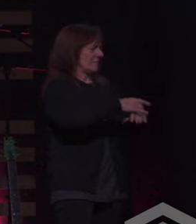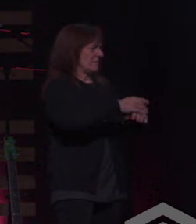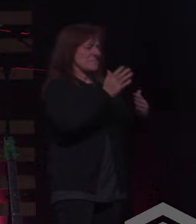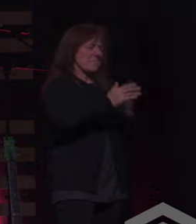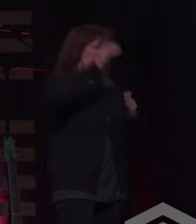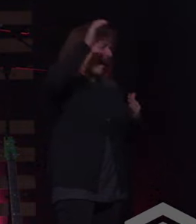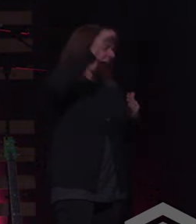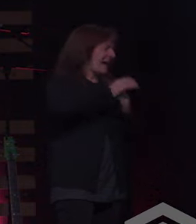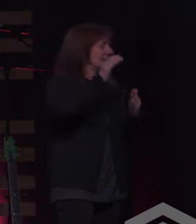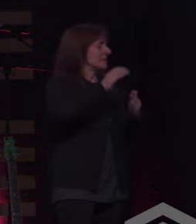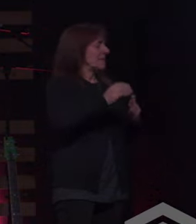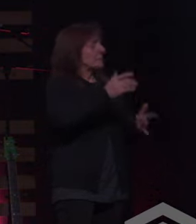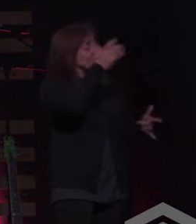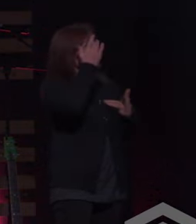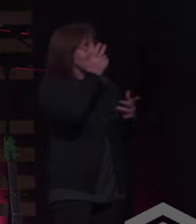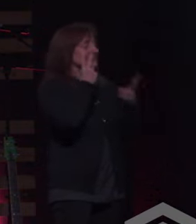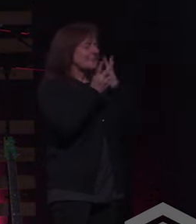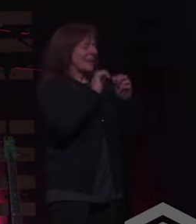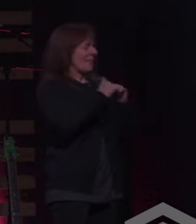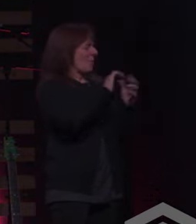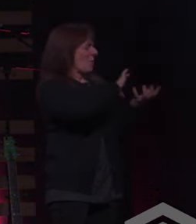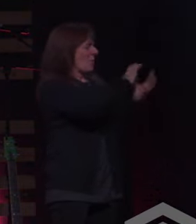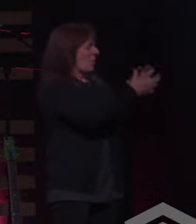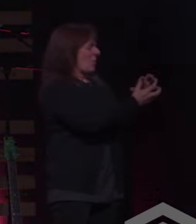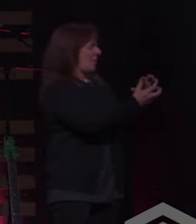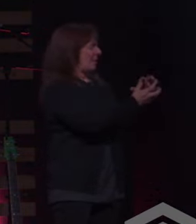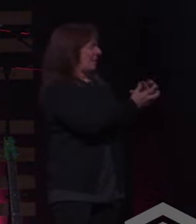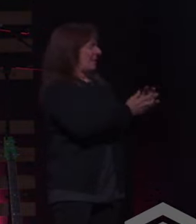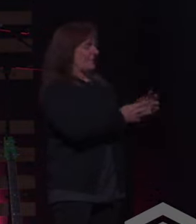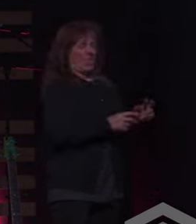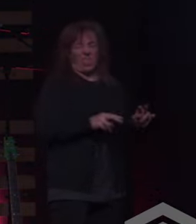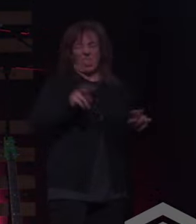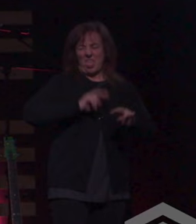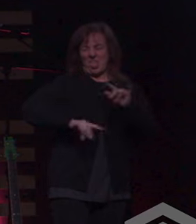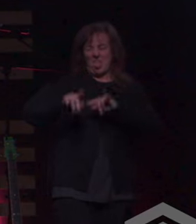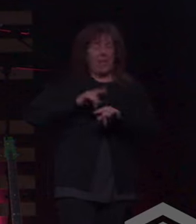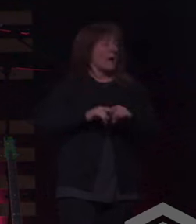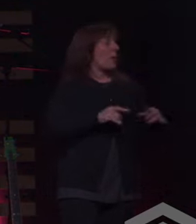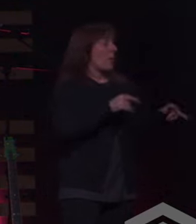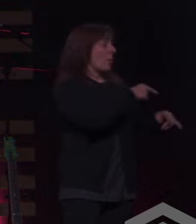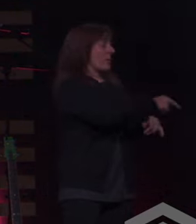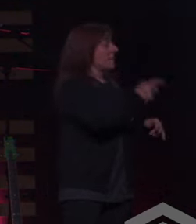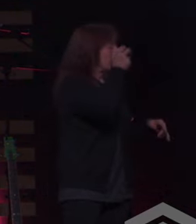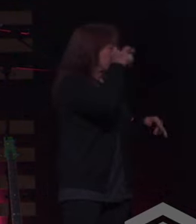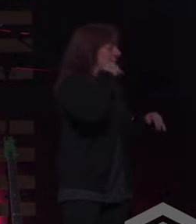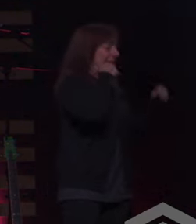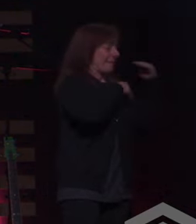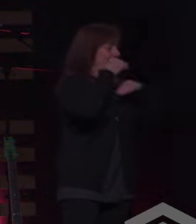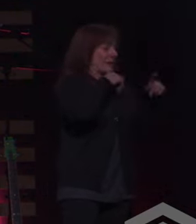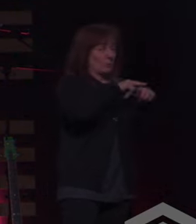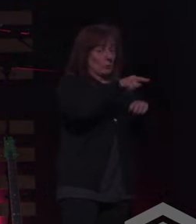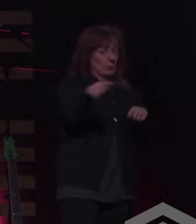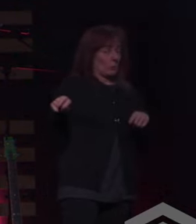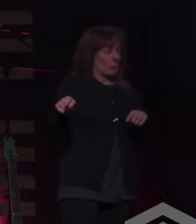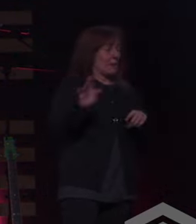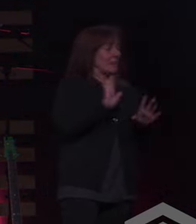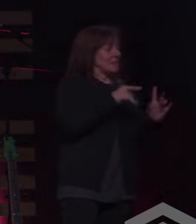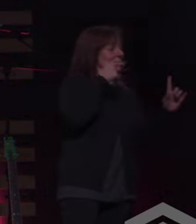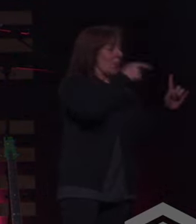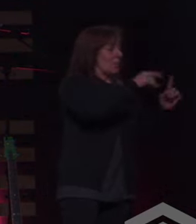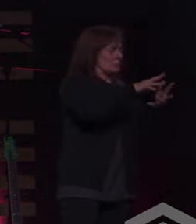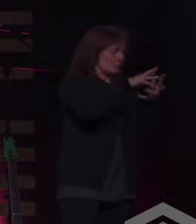And I'm sick and tired of seeing how the world treats marriage. It is a lie from the devil himself. His goal is